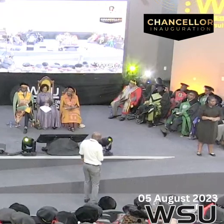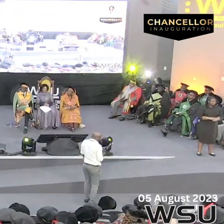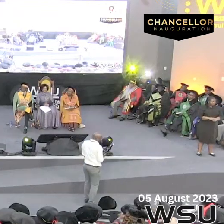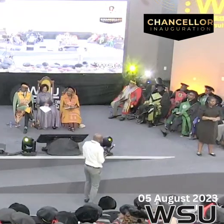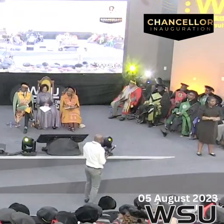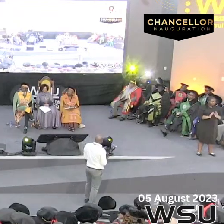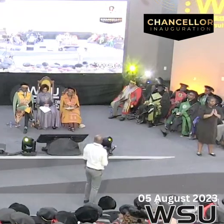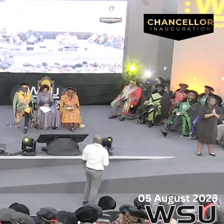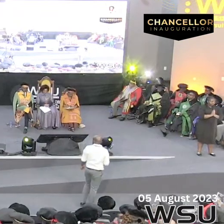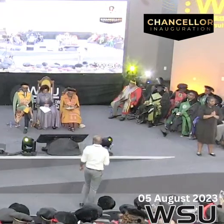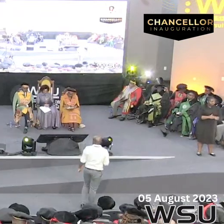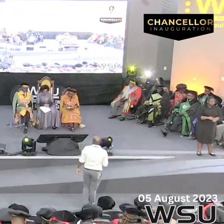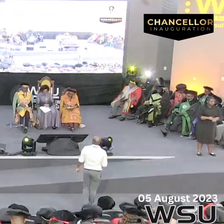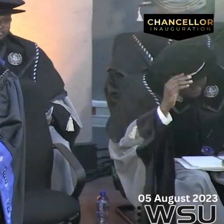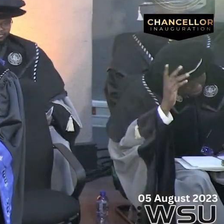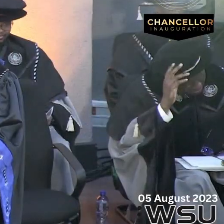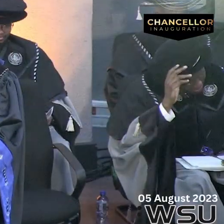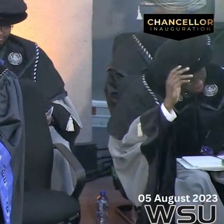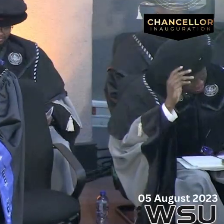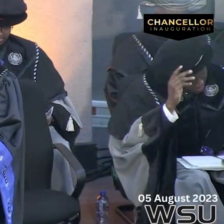Let us pray. Nkosi,